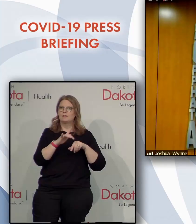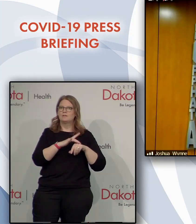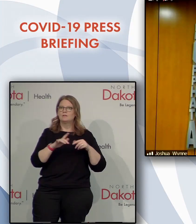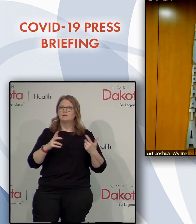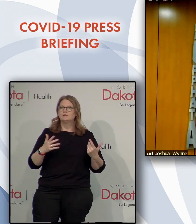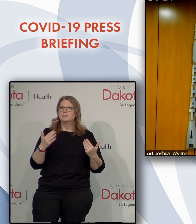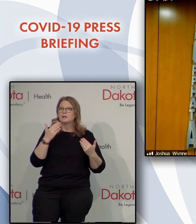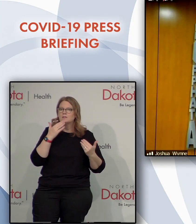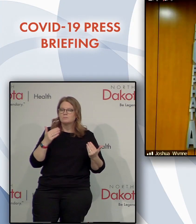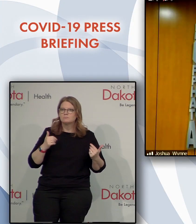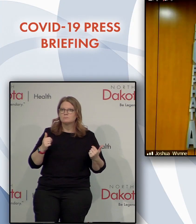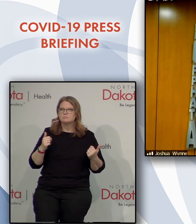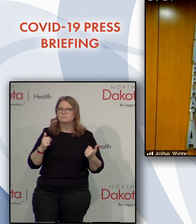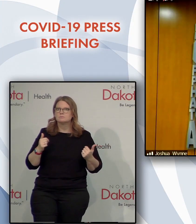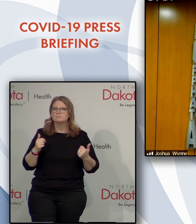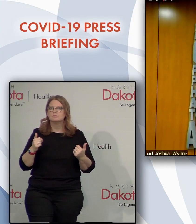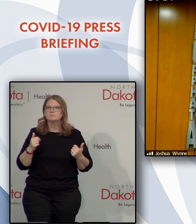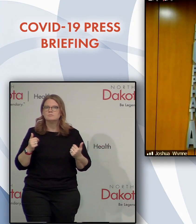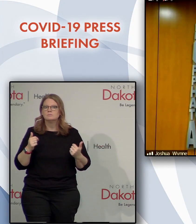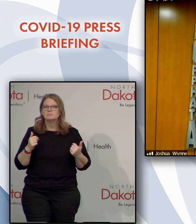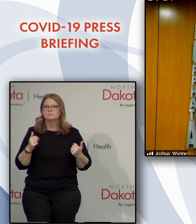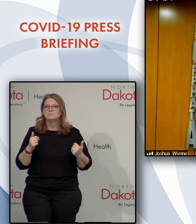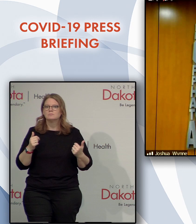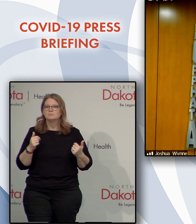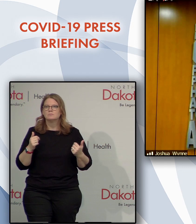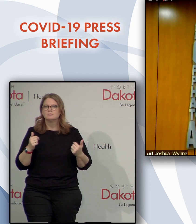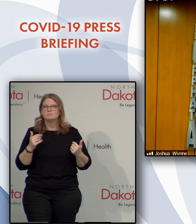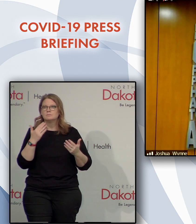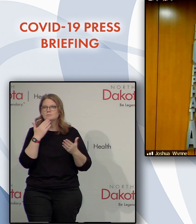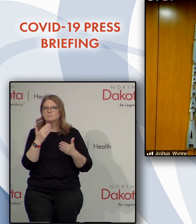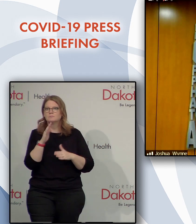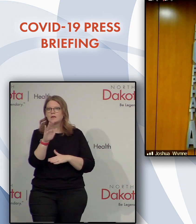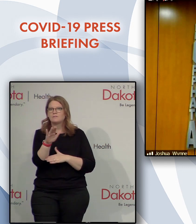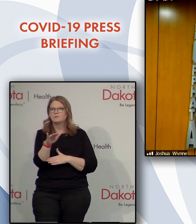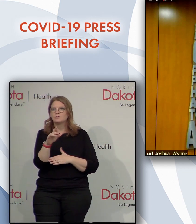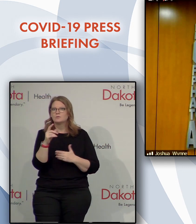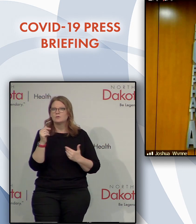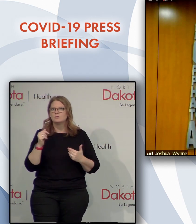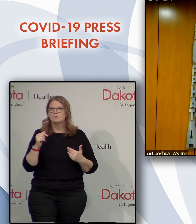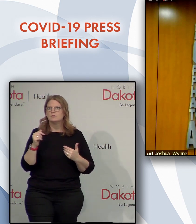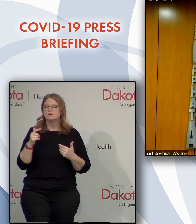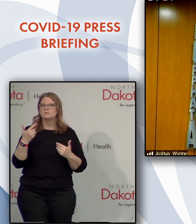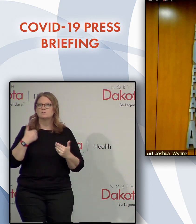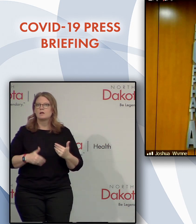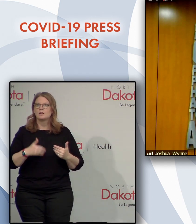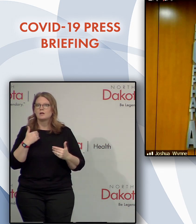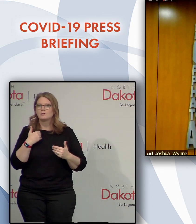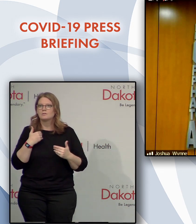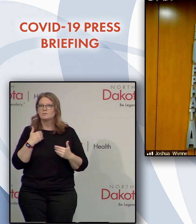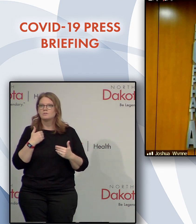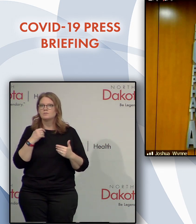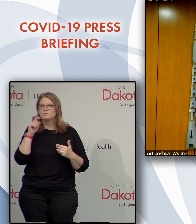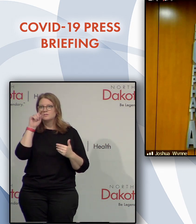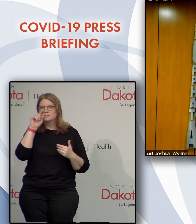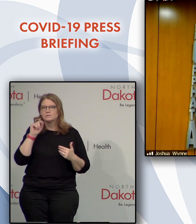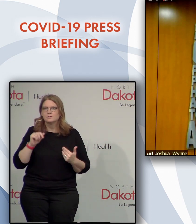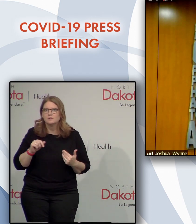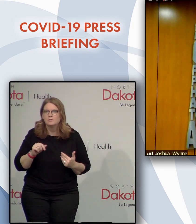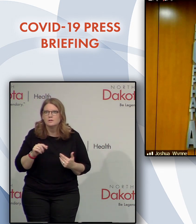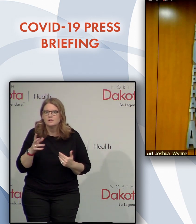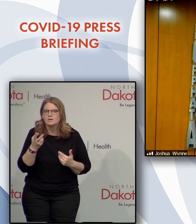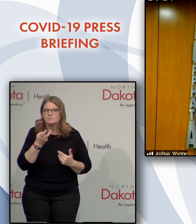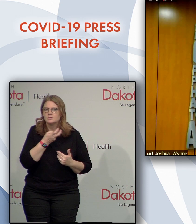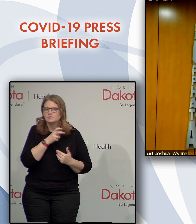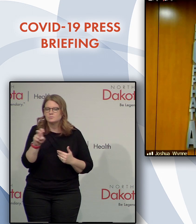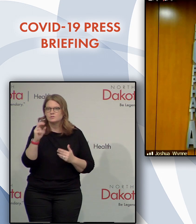Well, thanks very much, Governor Burgum, and good afternoon, everyone. So I'm going to switch to the professor mode